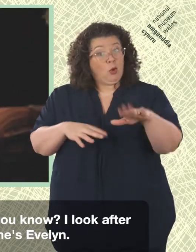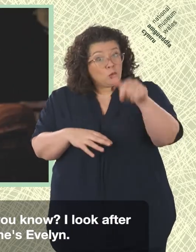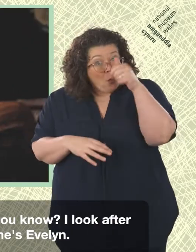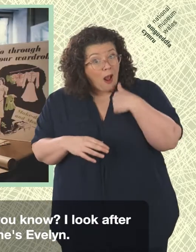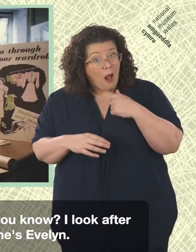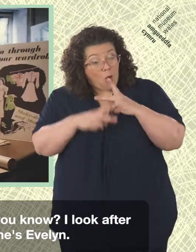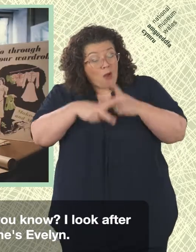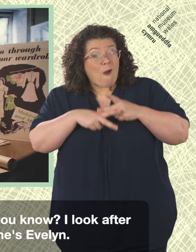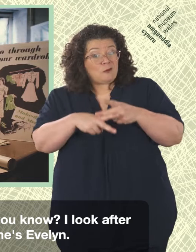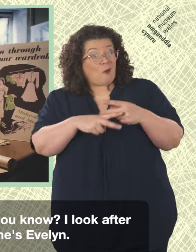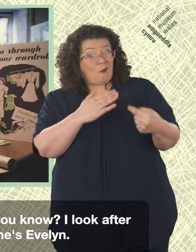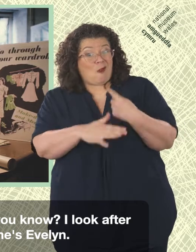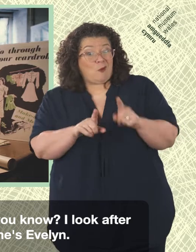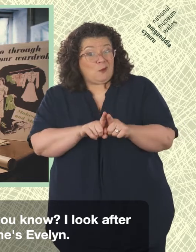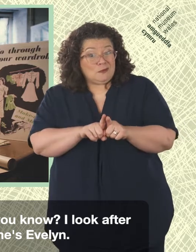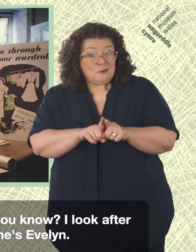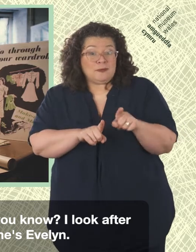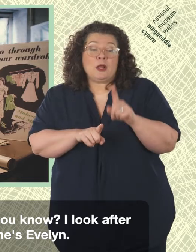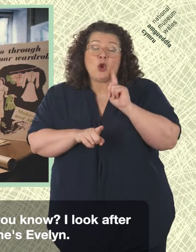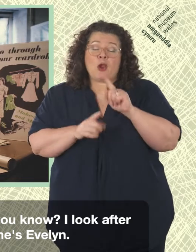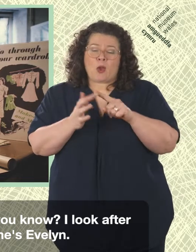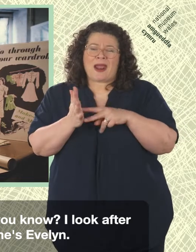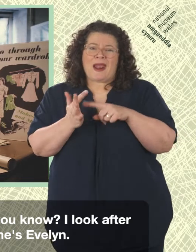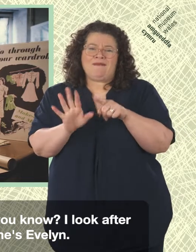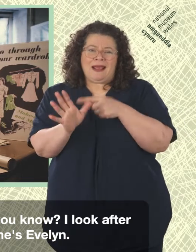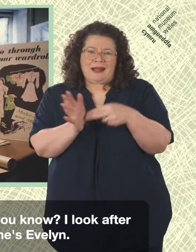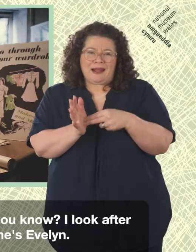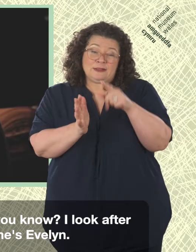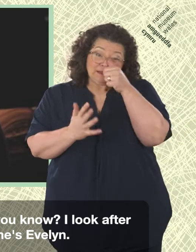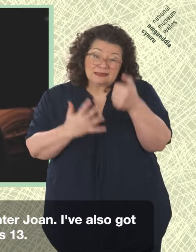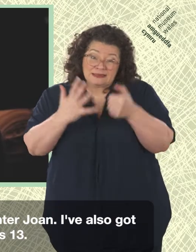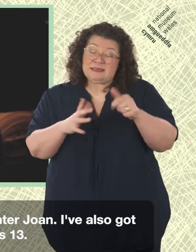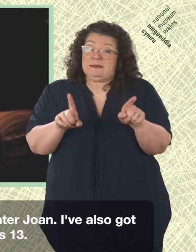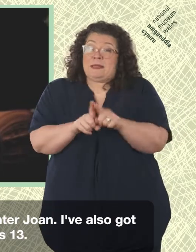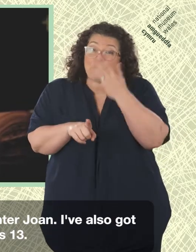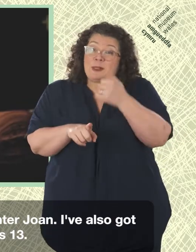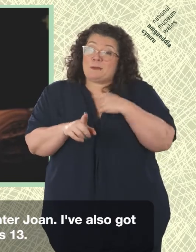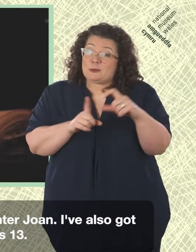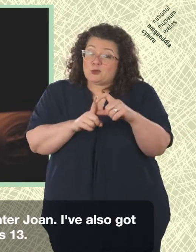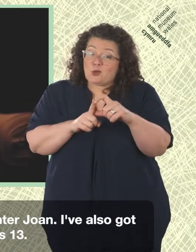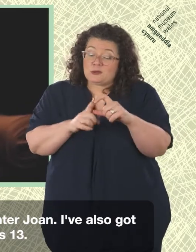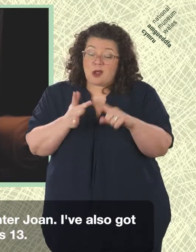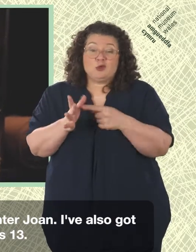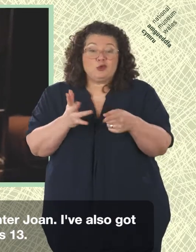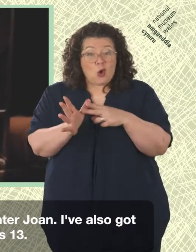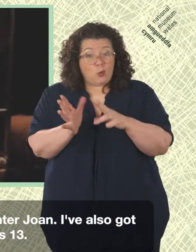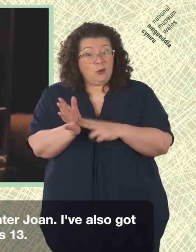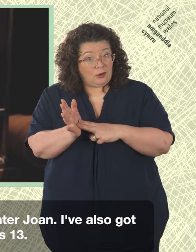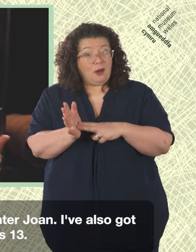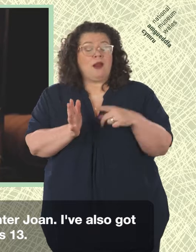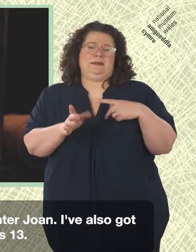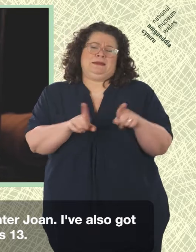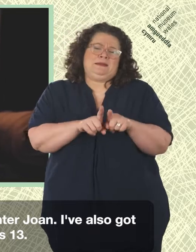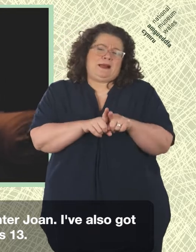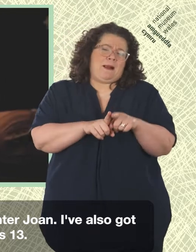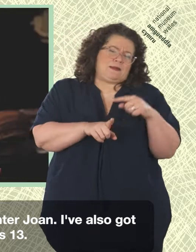Oh gosh, I look after a evacuee here. Her name's Emlyn. She's 16, the same age as my daughter Joan. I've